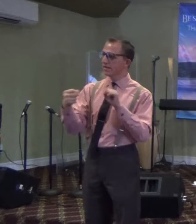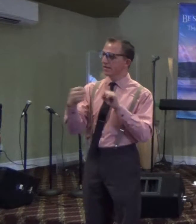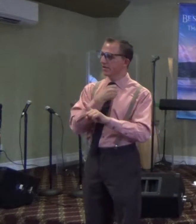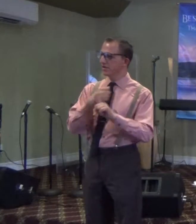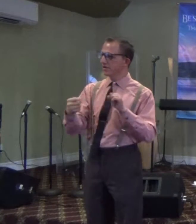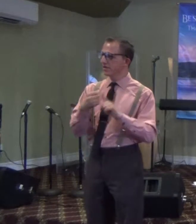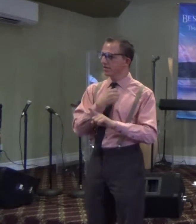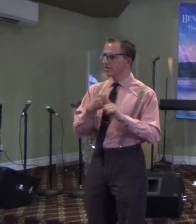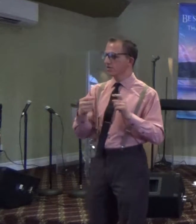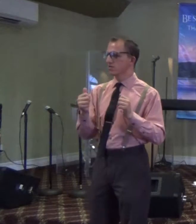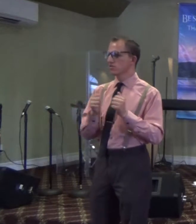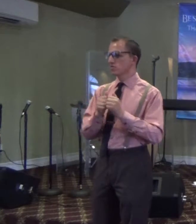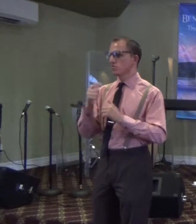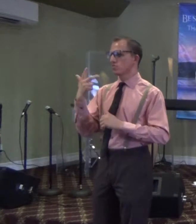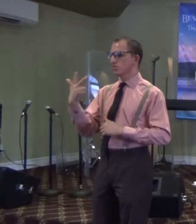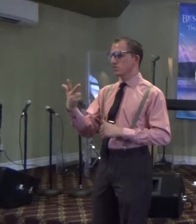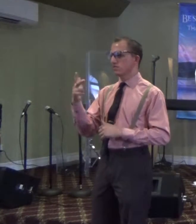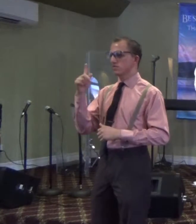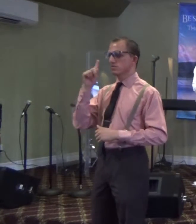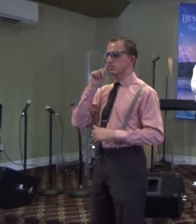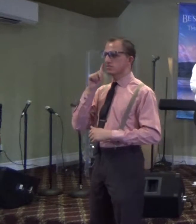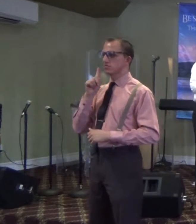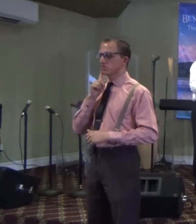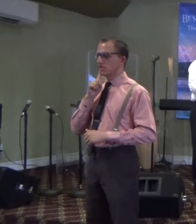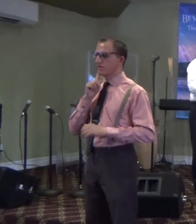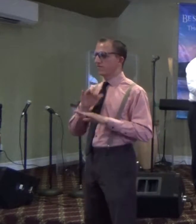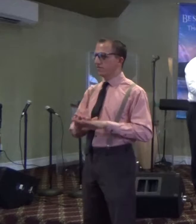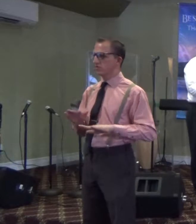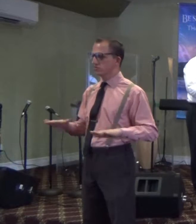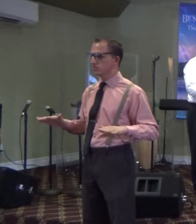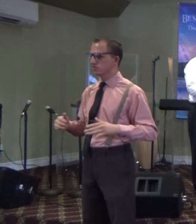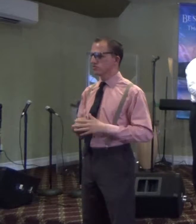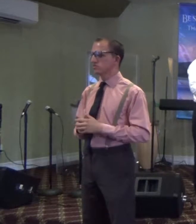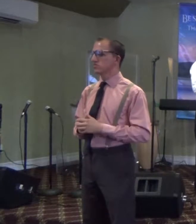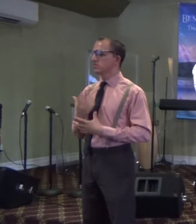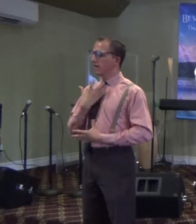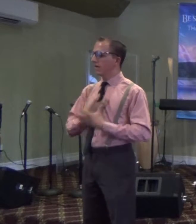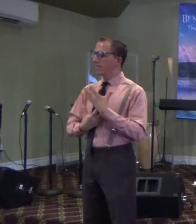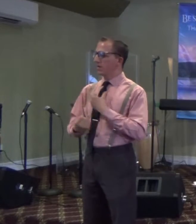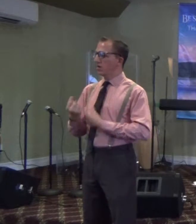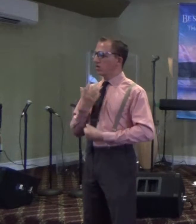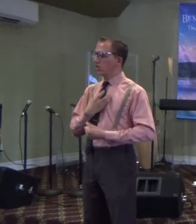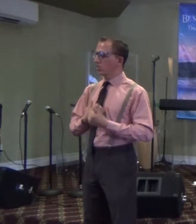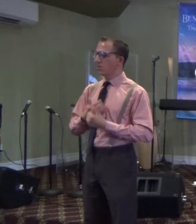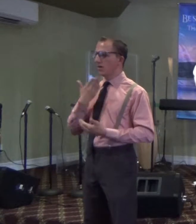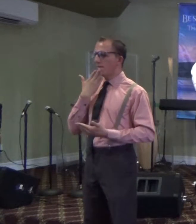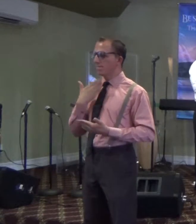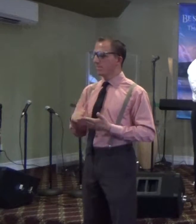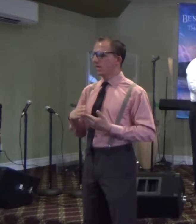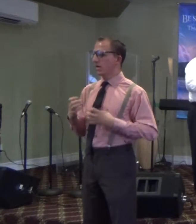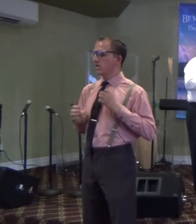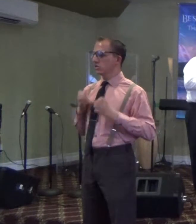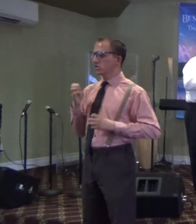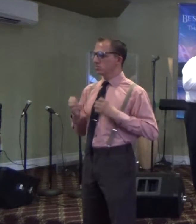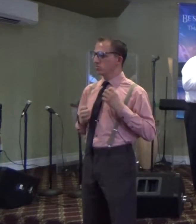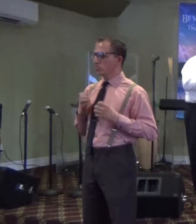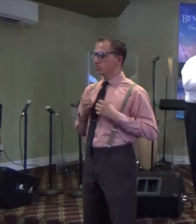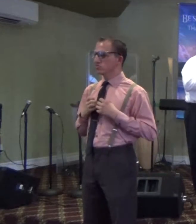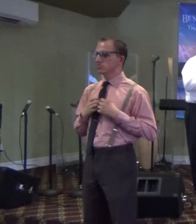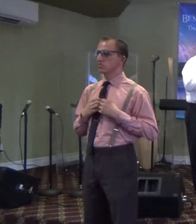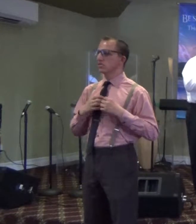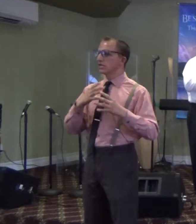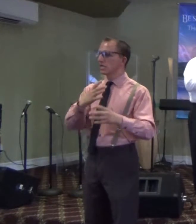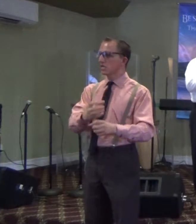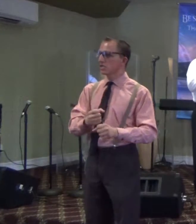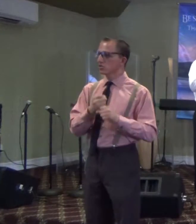rage, frustración, his frustration, su amargura, sus sentimientos malos. his bitterness. Tomaba, He would